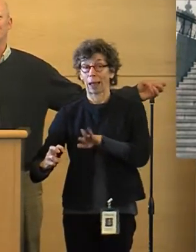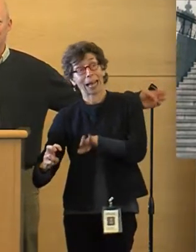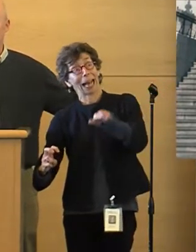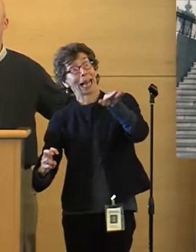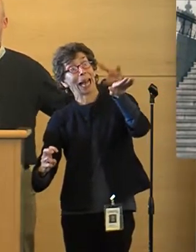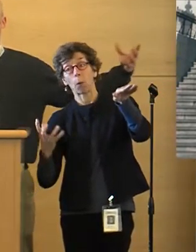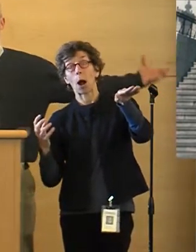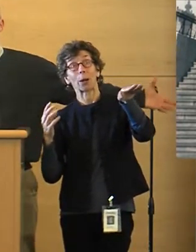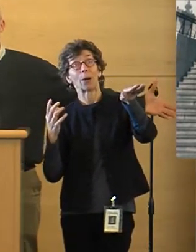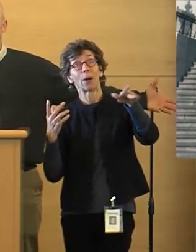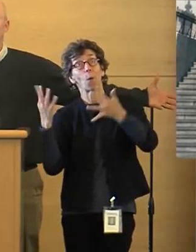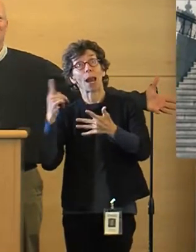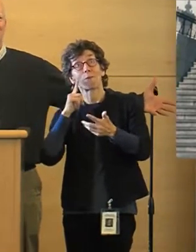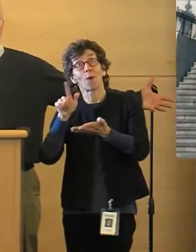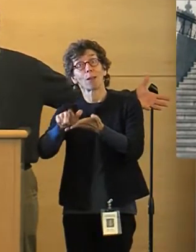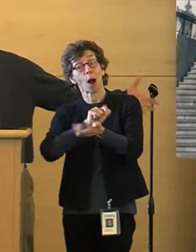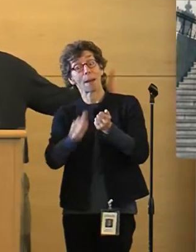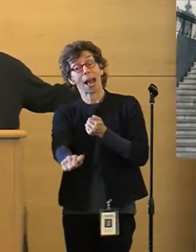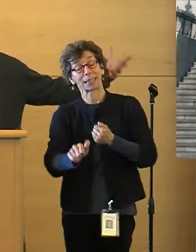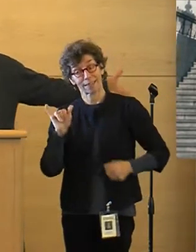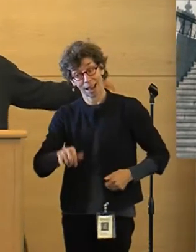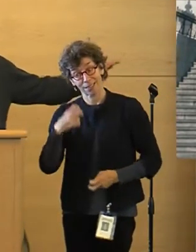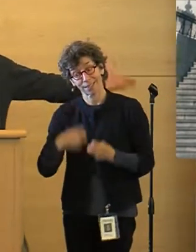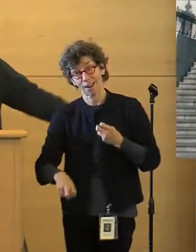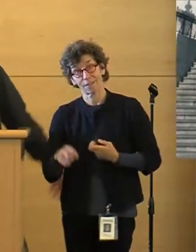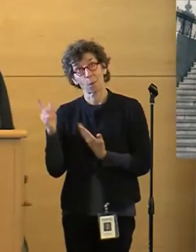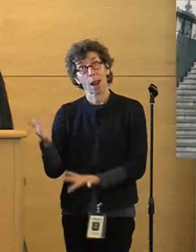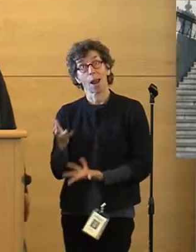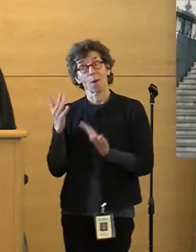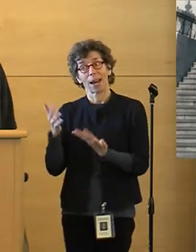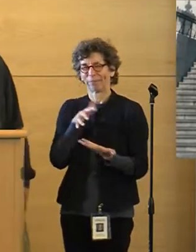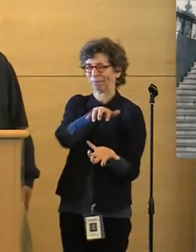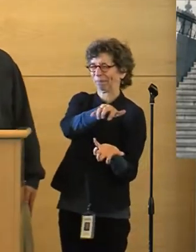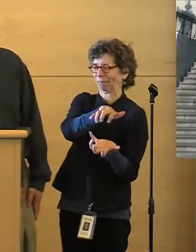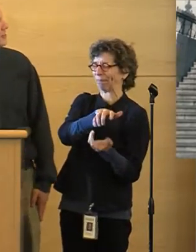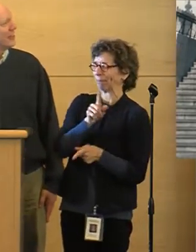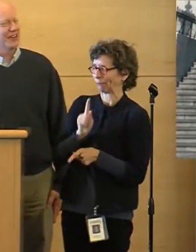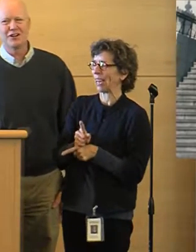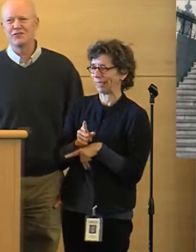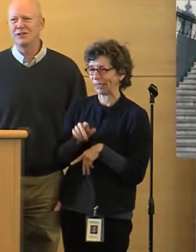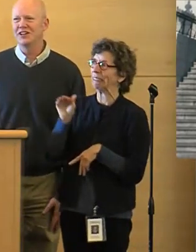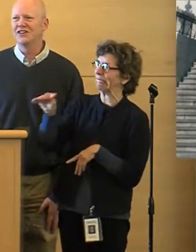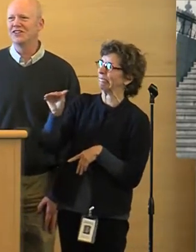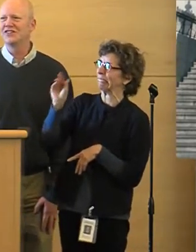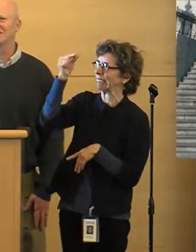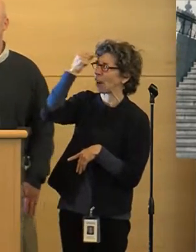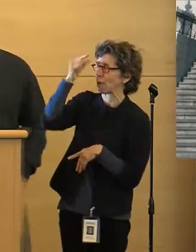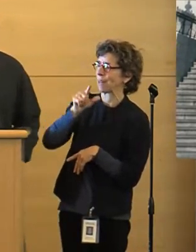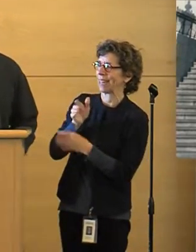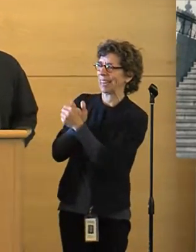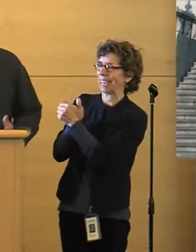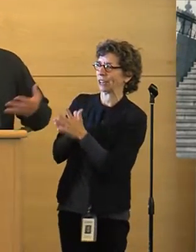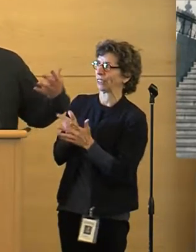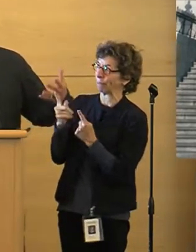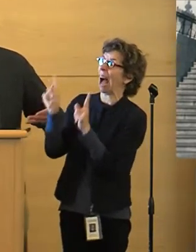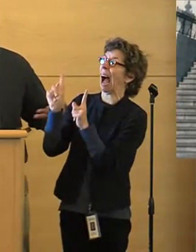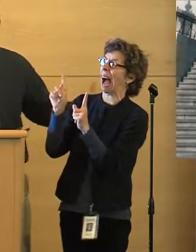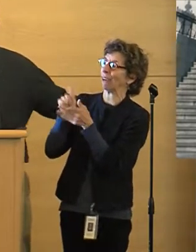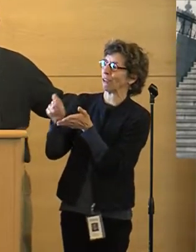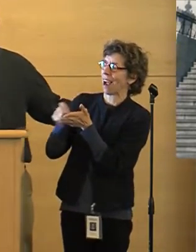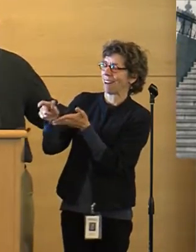Congress. We have access to the federal building. Okay. So statewide first. Okay, so that's one thing. It's going to be a